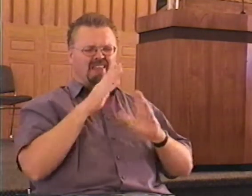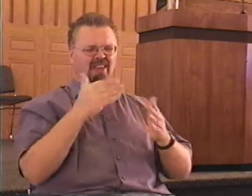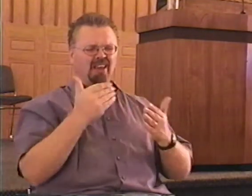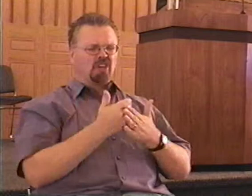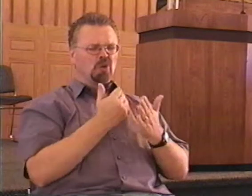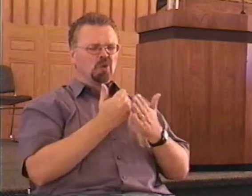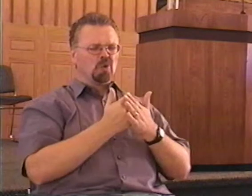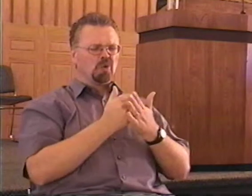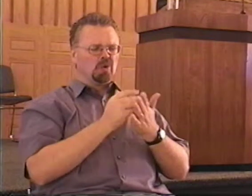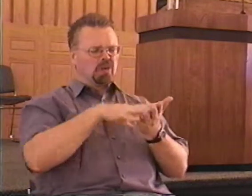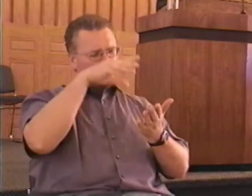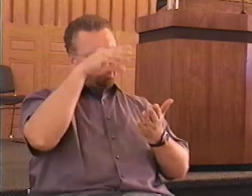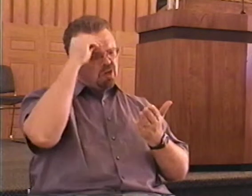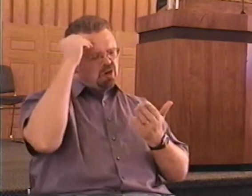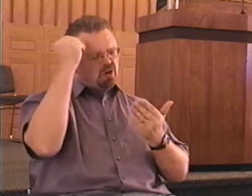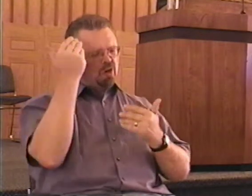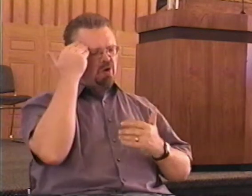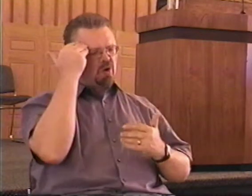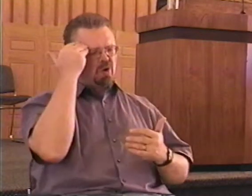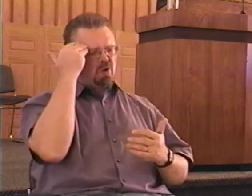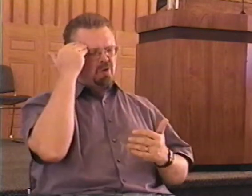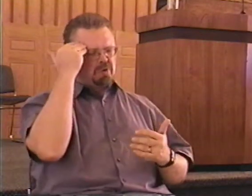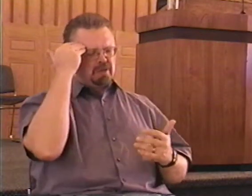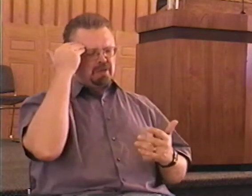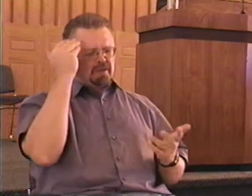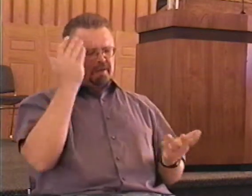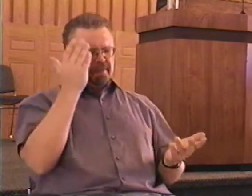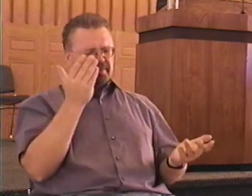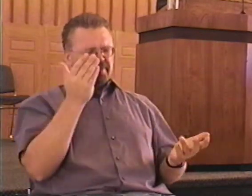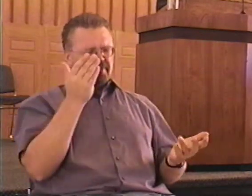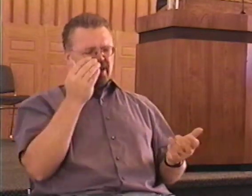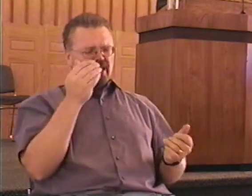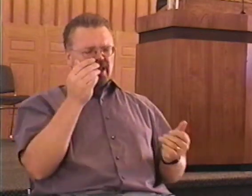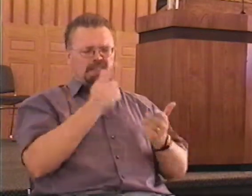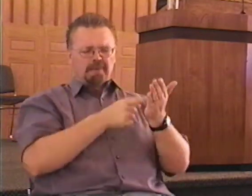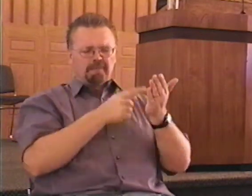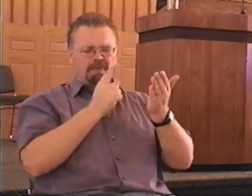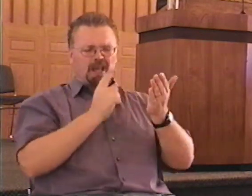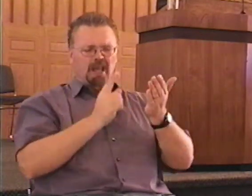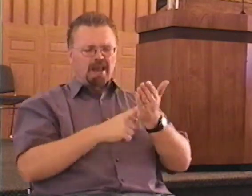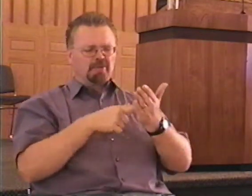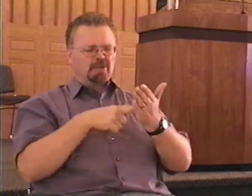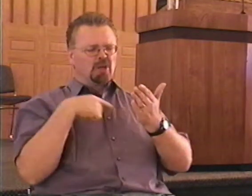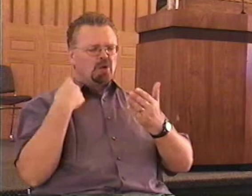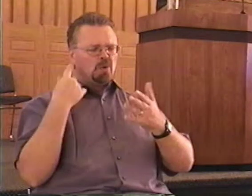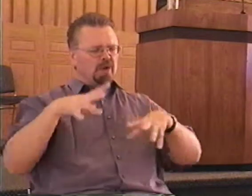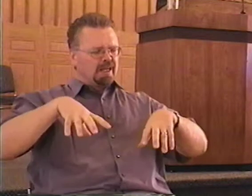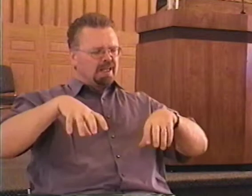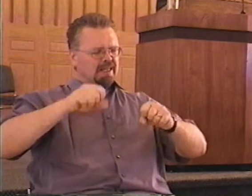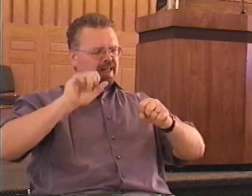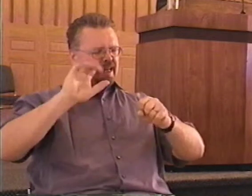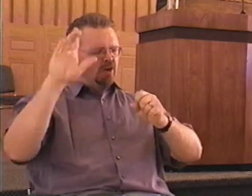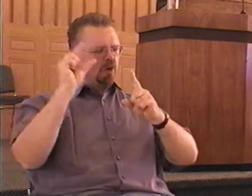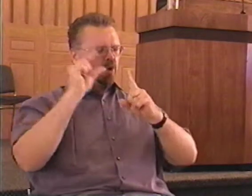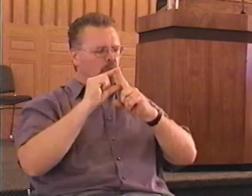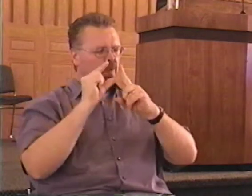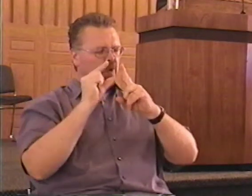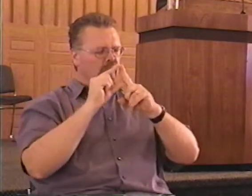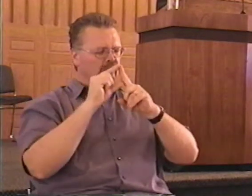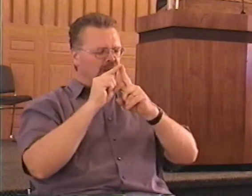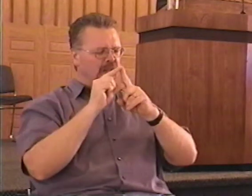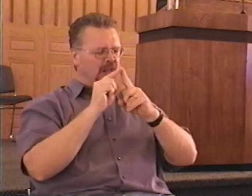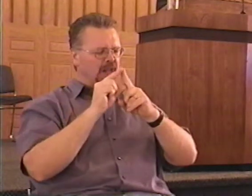learn. And sometimes, Father, we can take your word and we can treat it in a